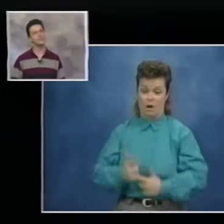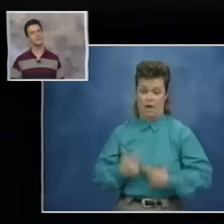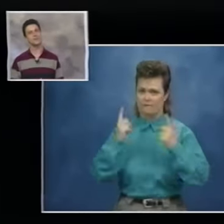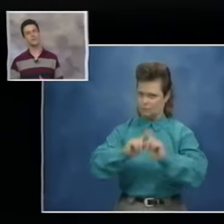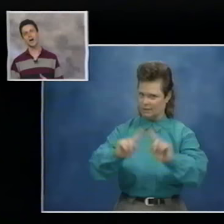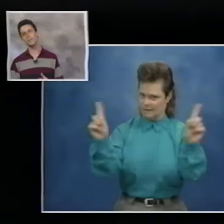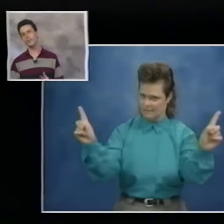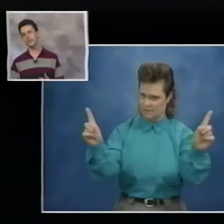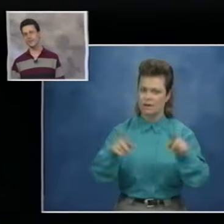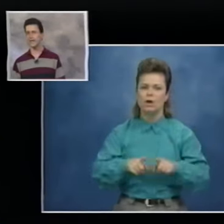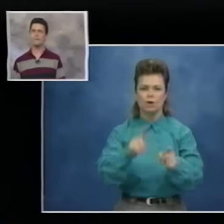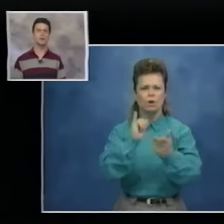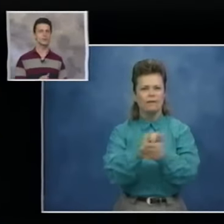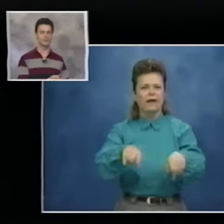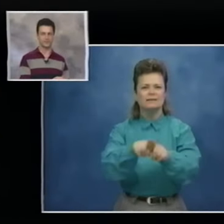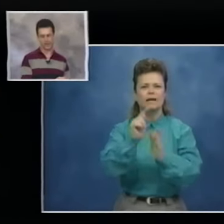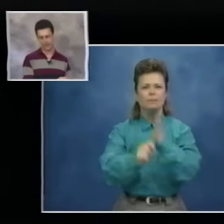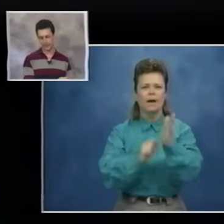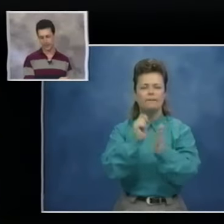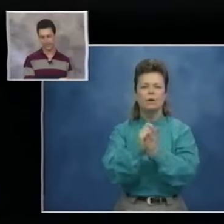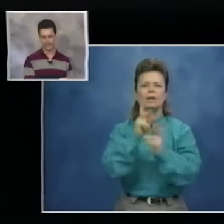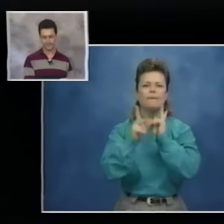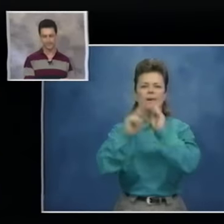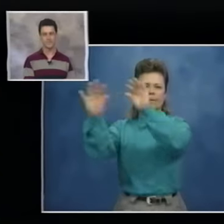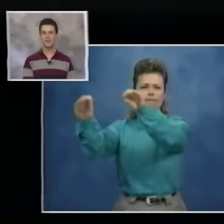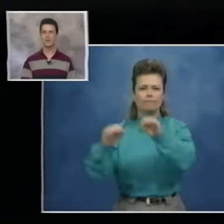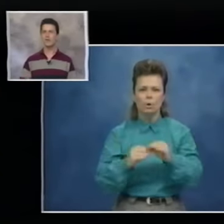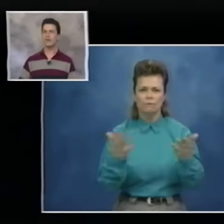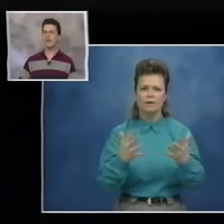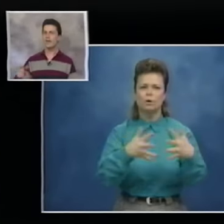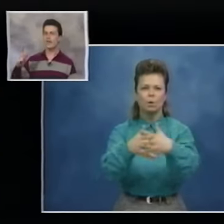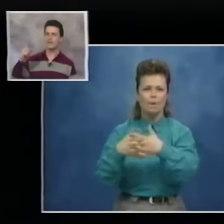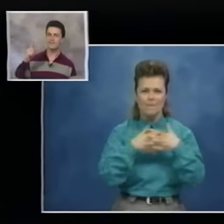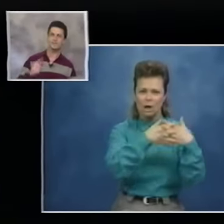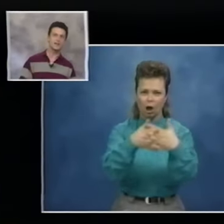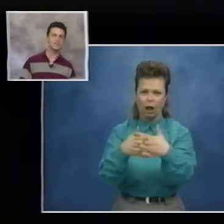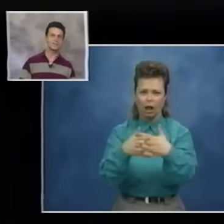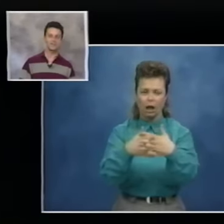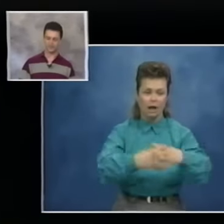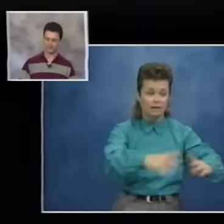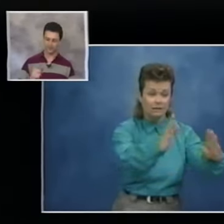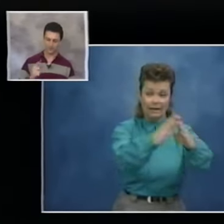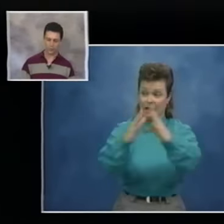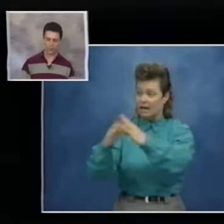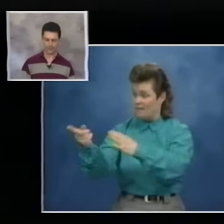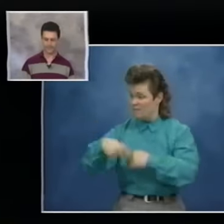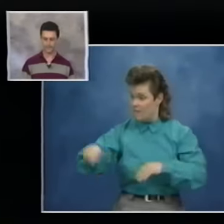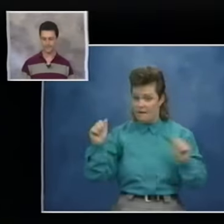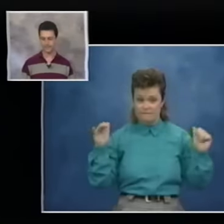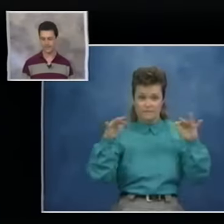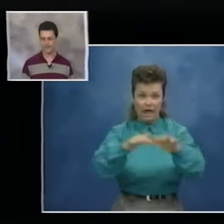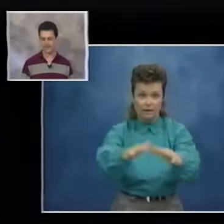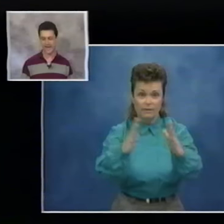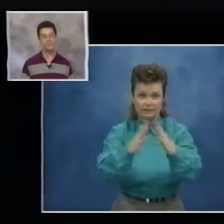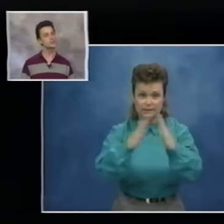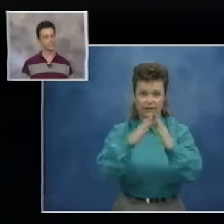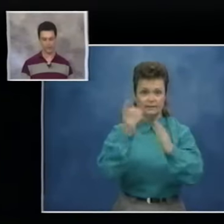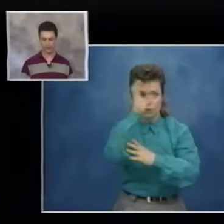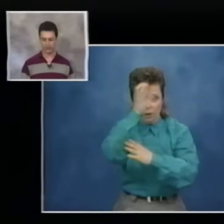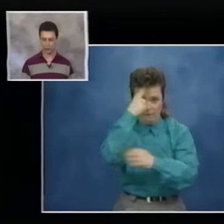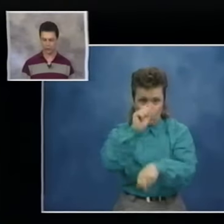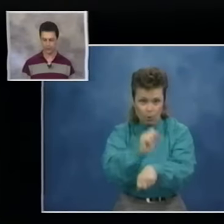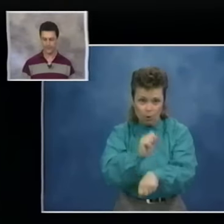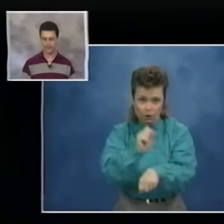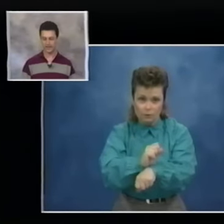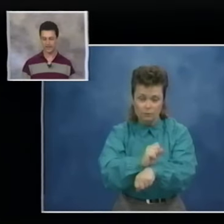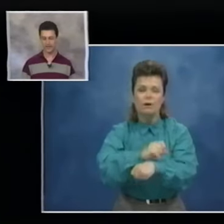During this same time period, immigrants flooded America, and they flooded the cities for work. The average